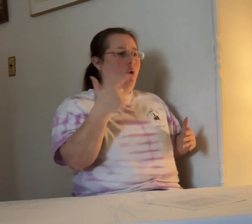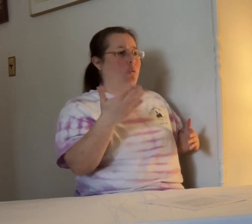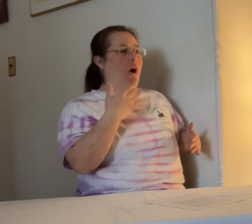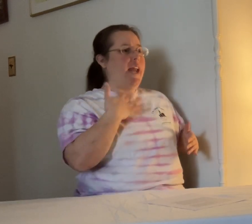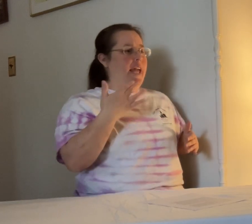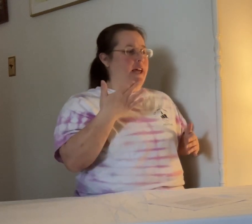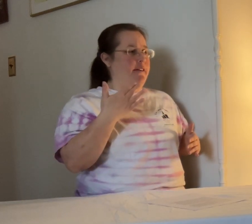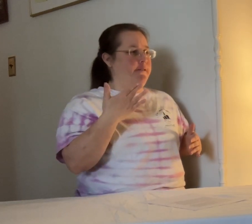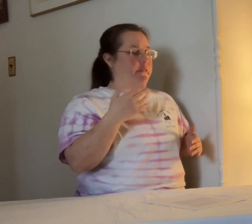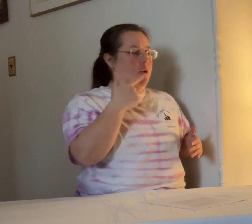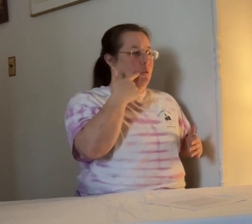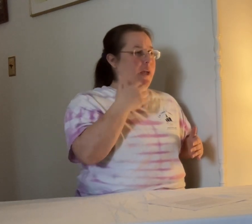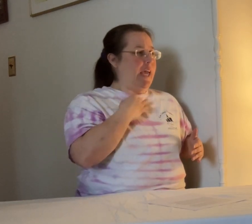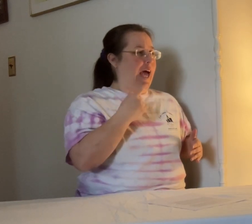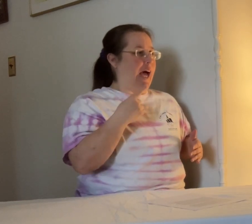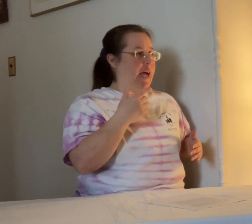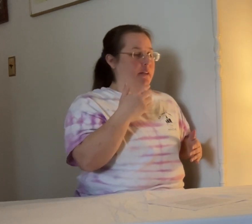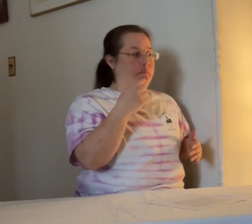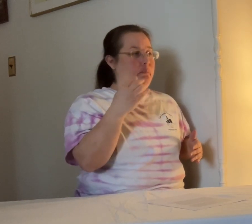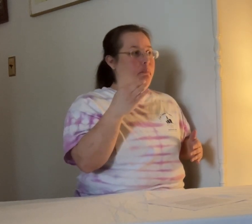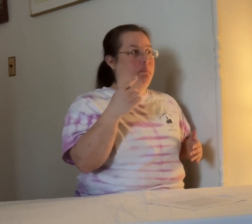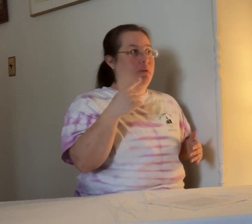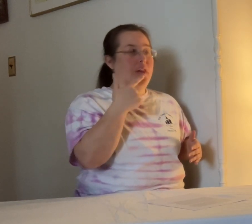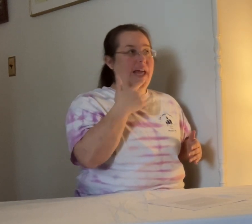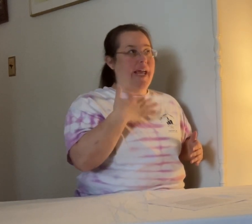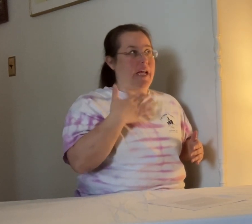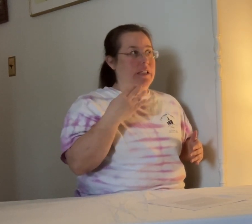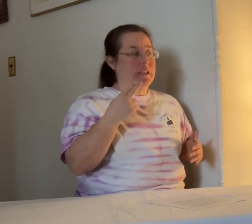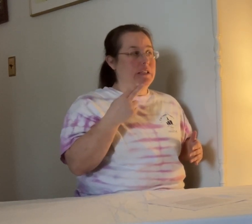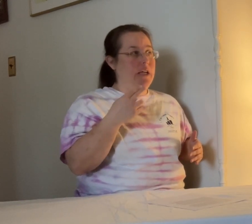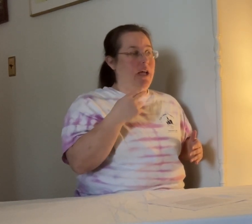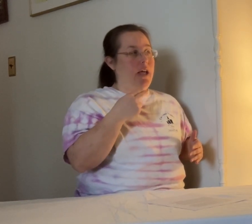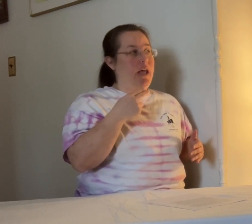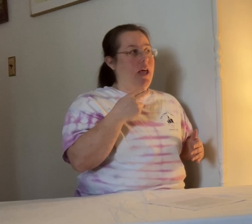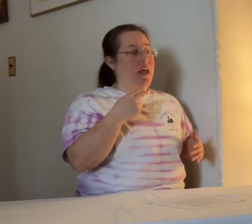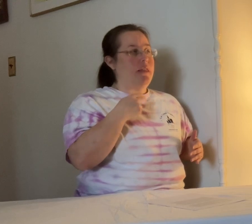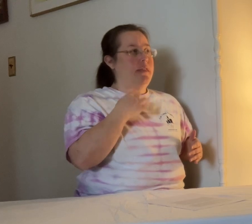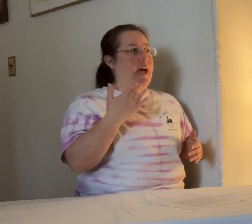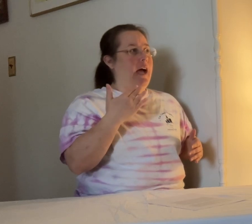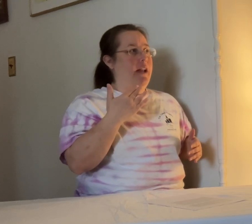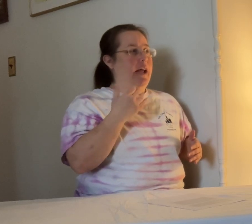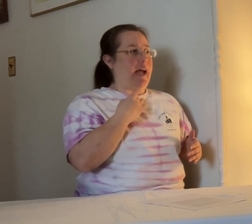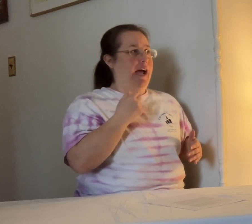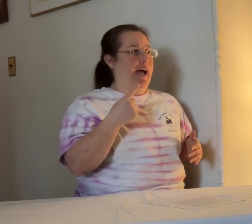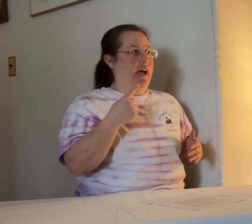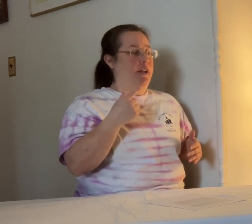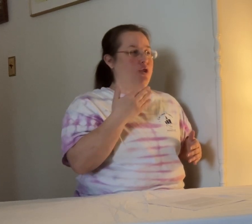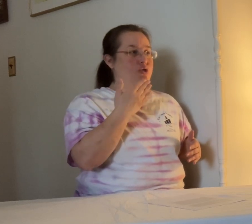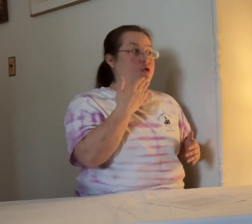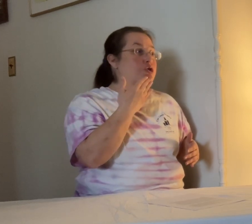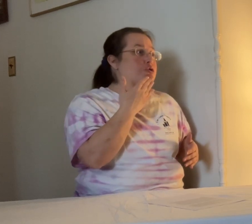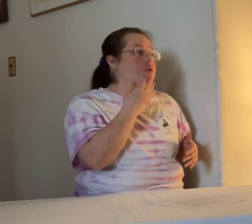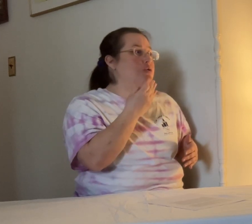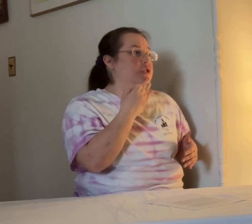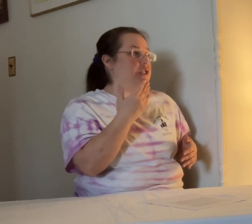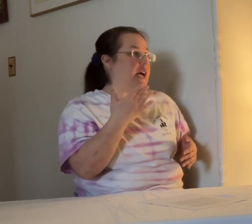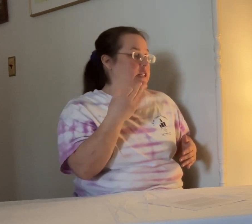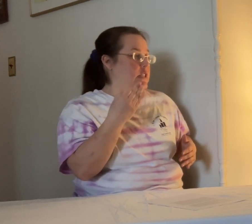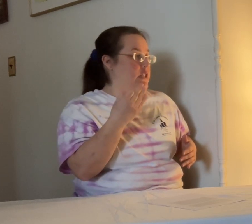What if we had planes that had 2 sets